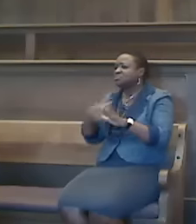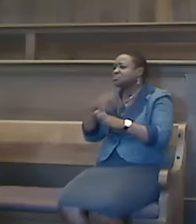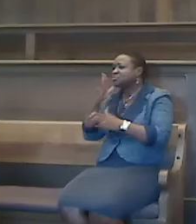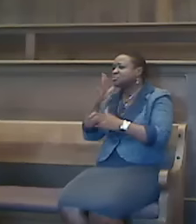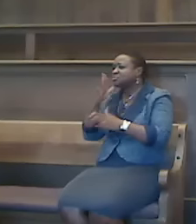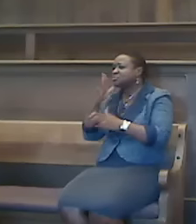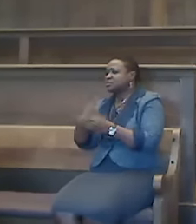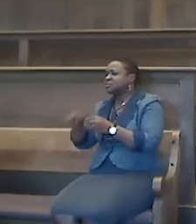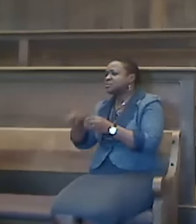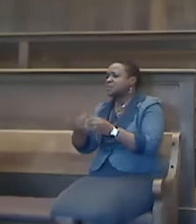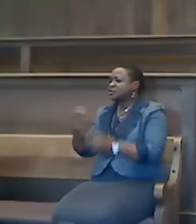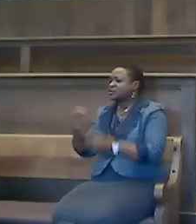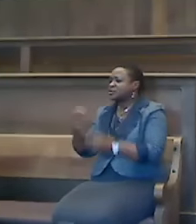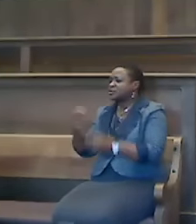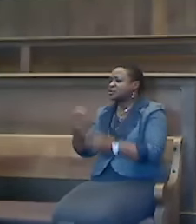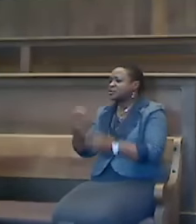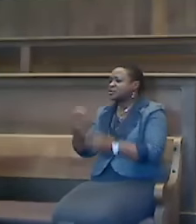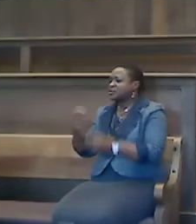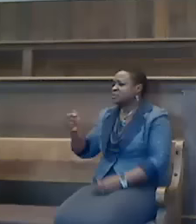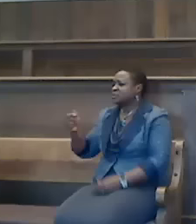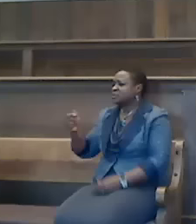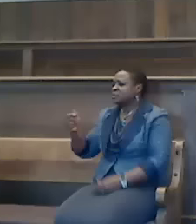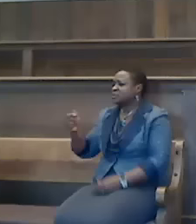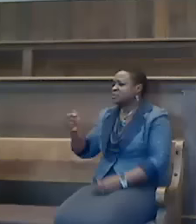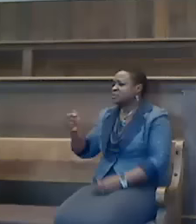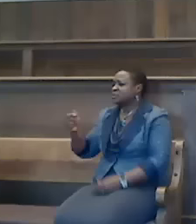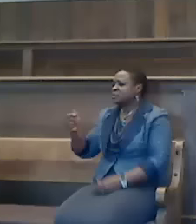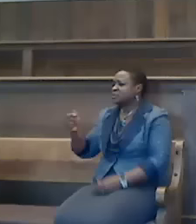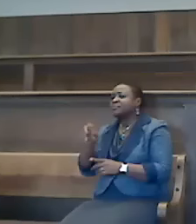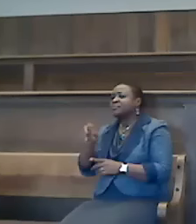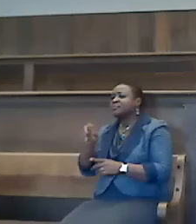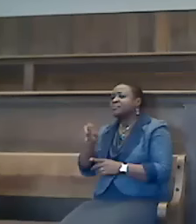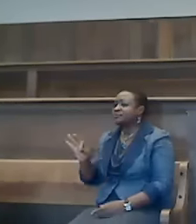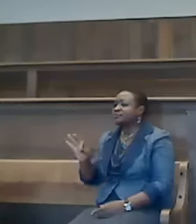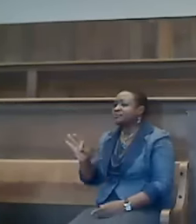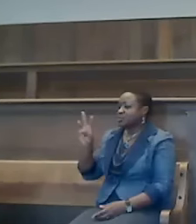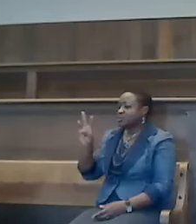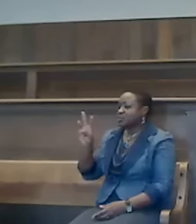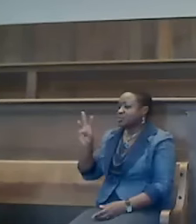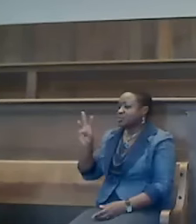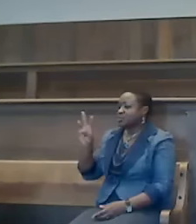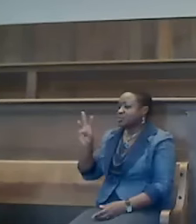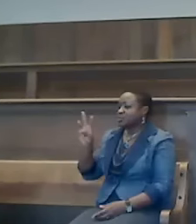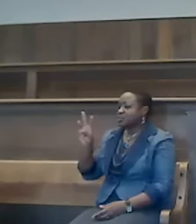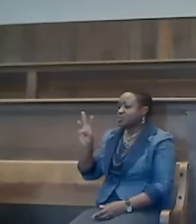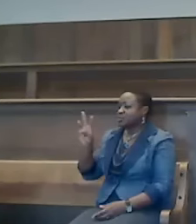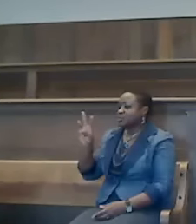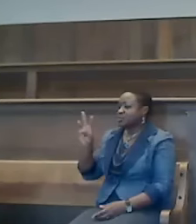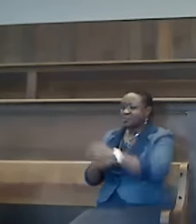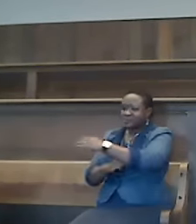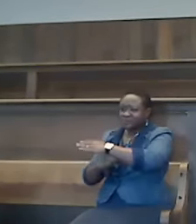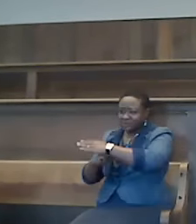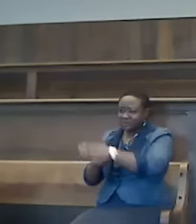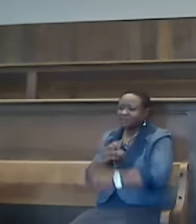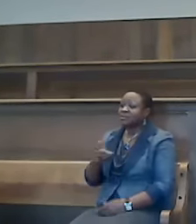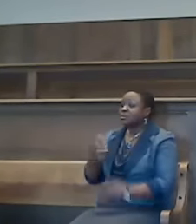bit about GMOs from the perspective of the Weston A. Price Foundation and